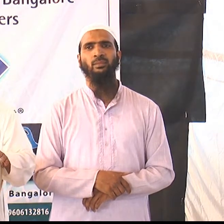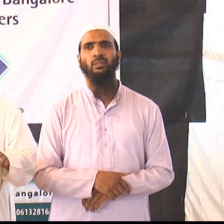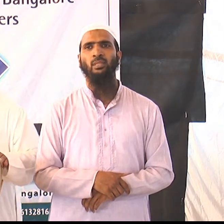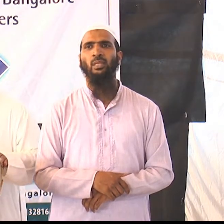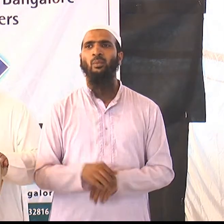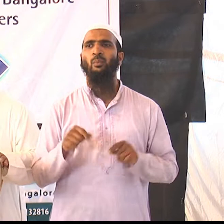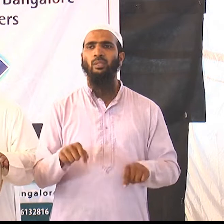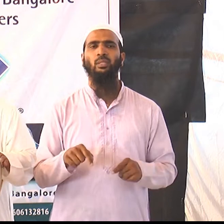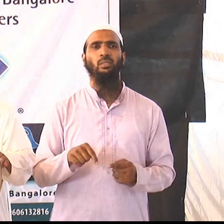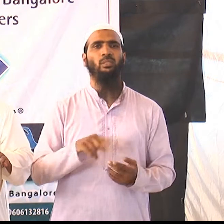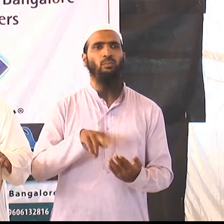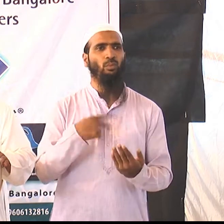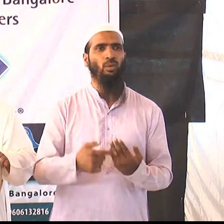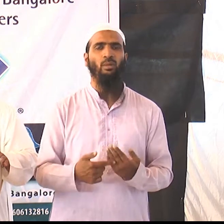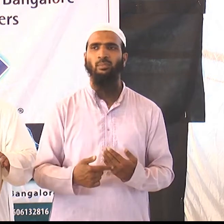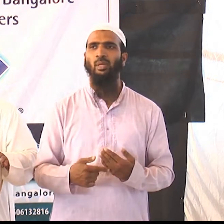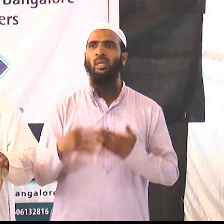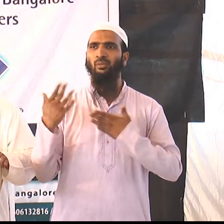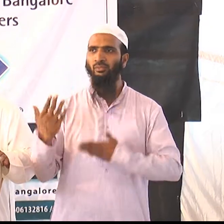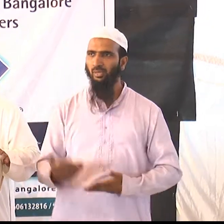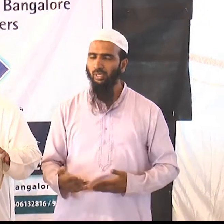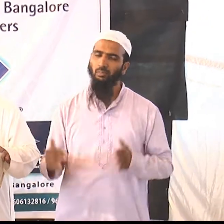all the dignitaries on the dais,